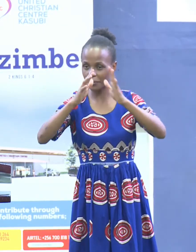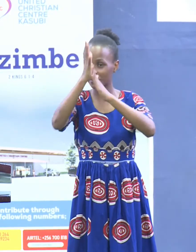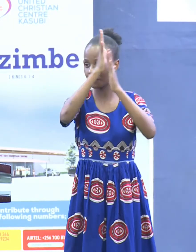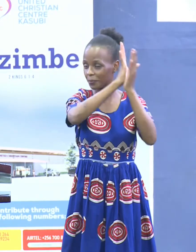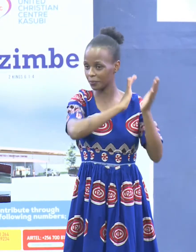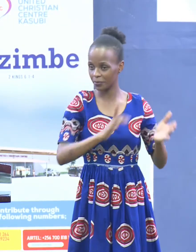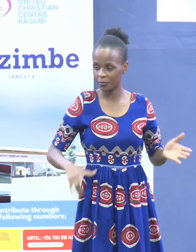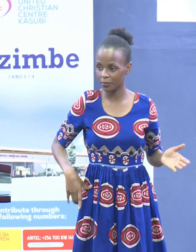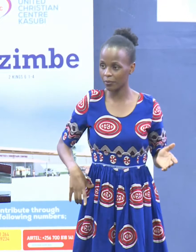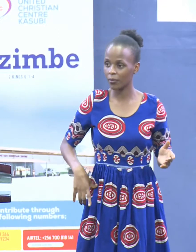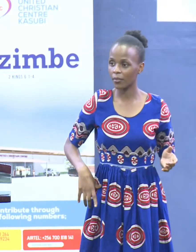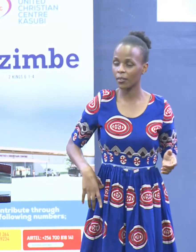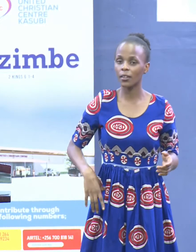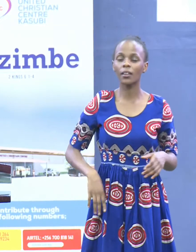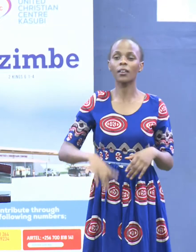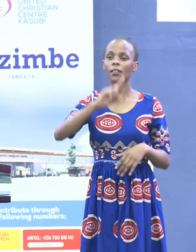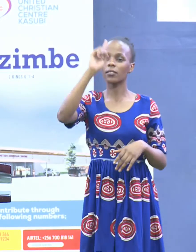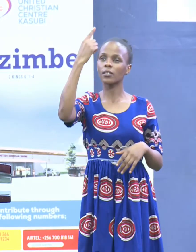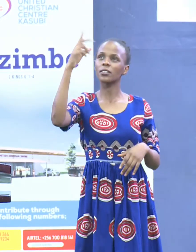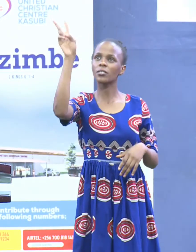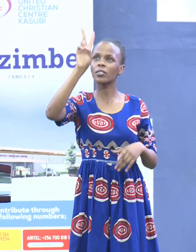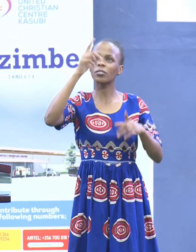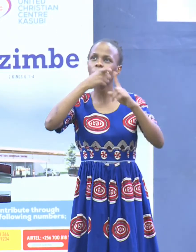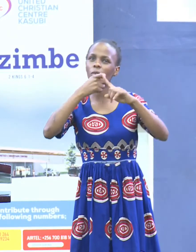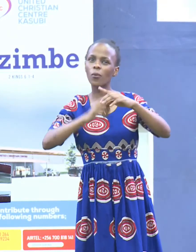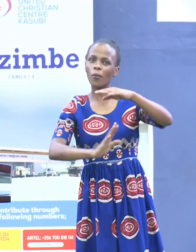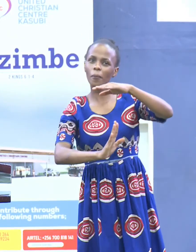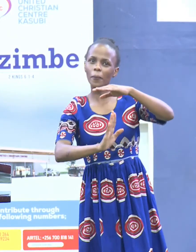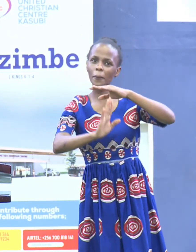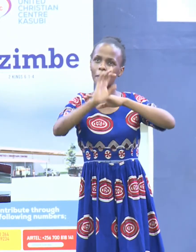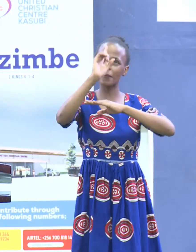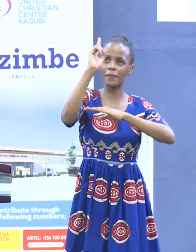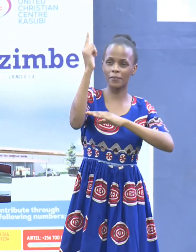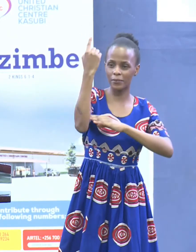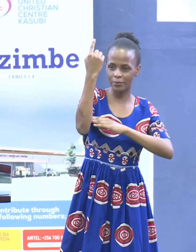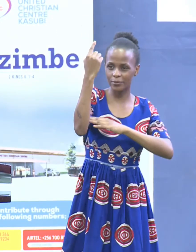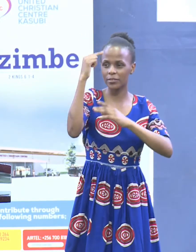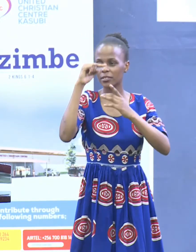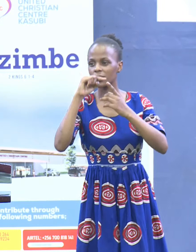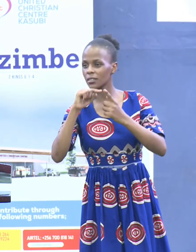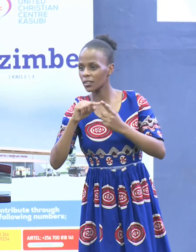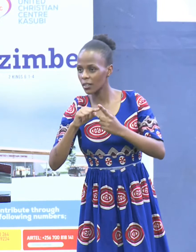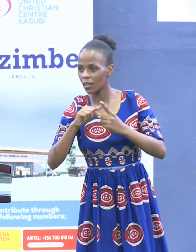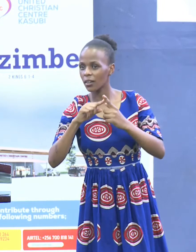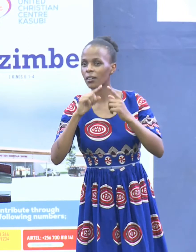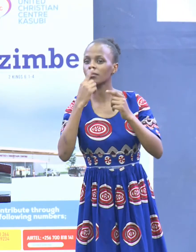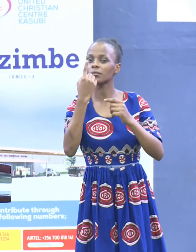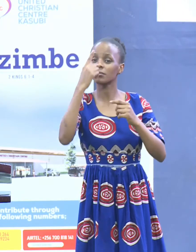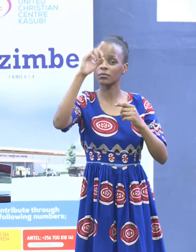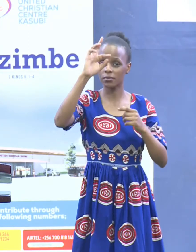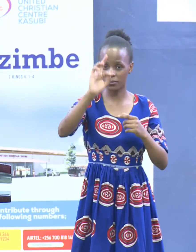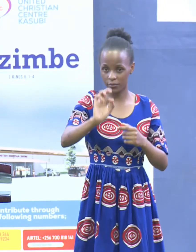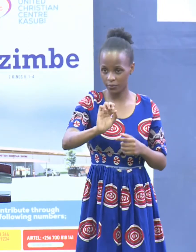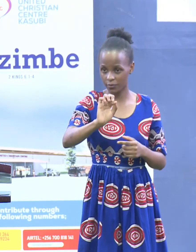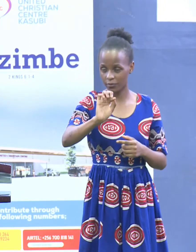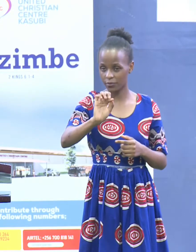Praise the Lord. Enyiriri ezisooka okuva ku lusooka okutuuka ku lunyiriri olw'ekkumi n'omunaana. The